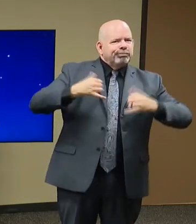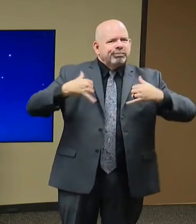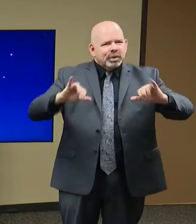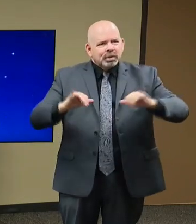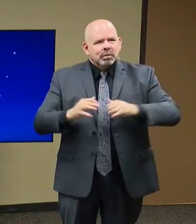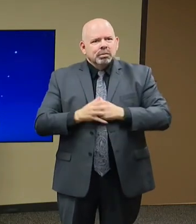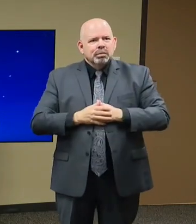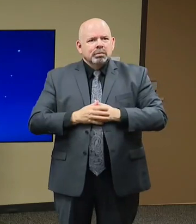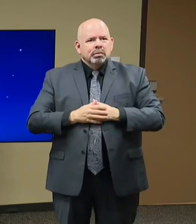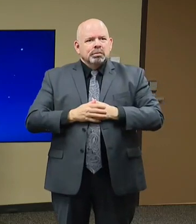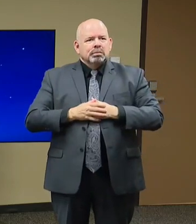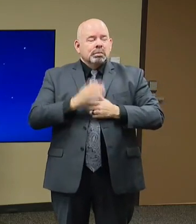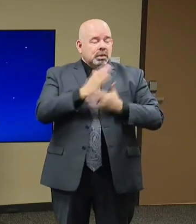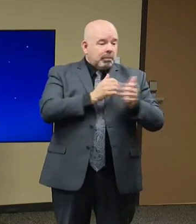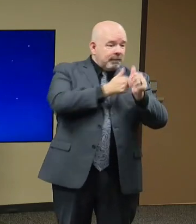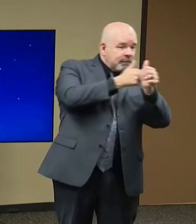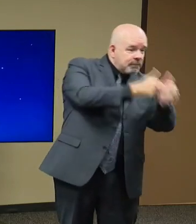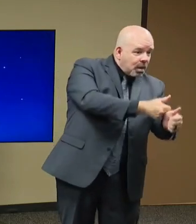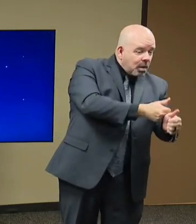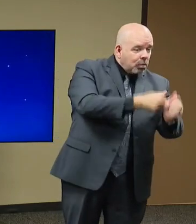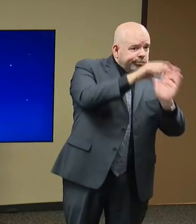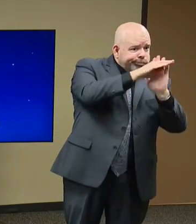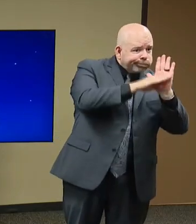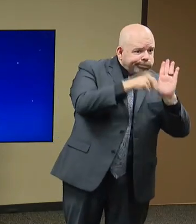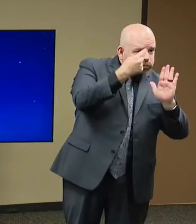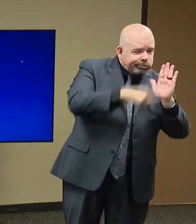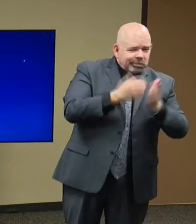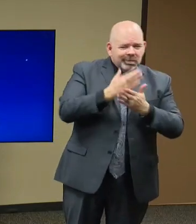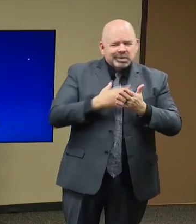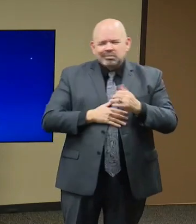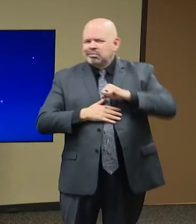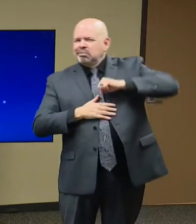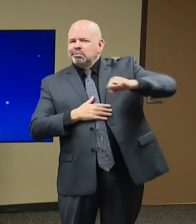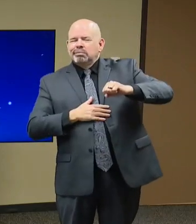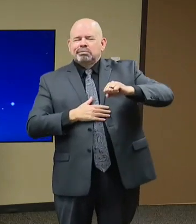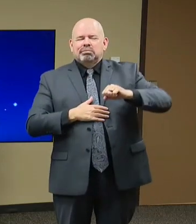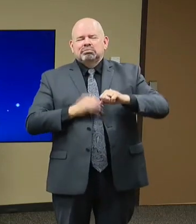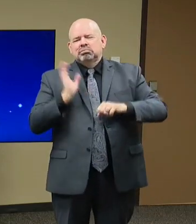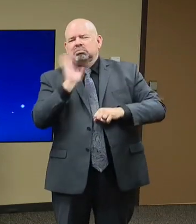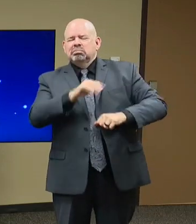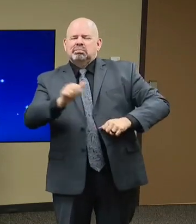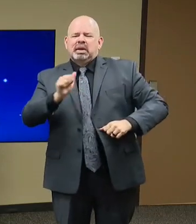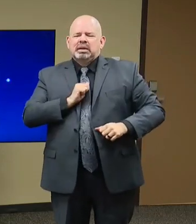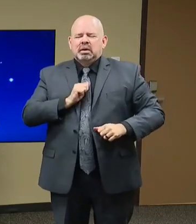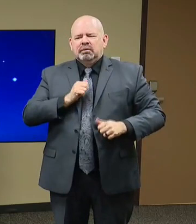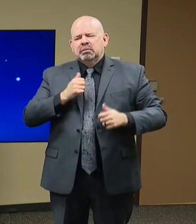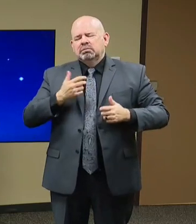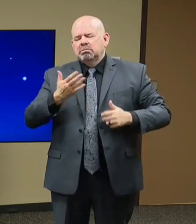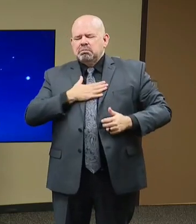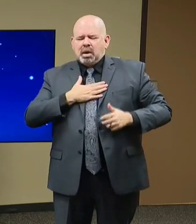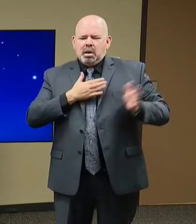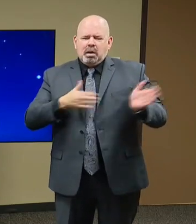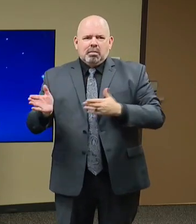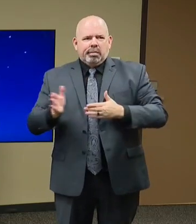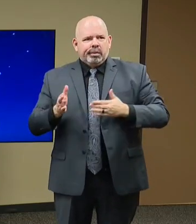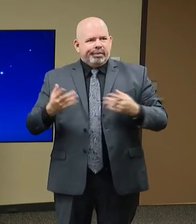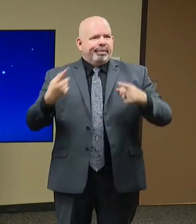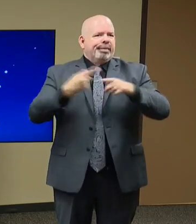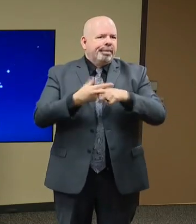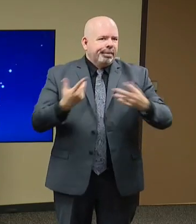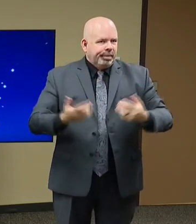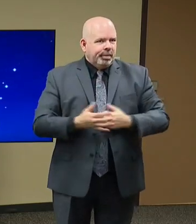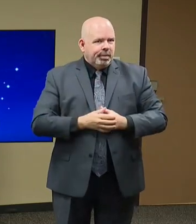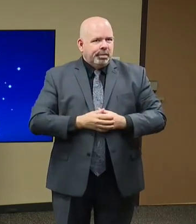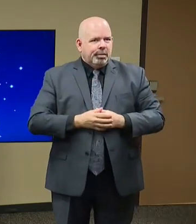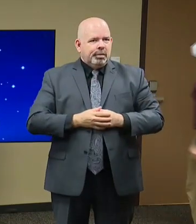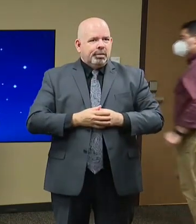up to red, so that those numbers, and those are the ones, the hospital ones that I showed you are the ones that we've said aren't dependent on testing. They